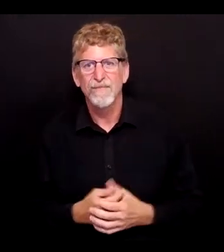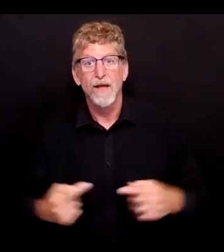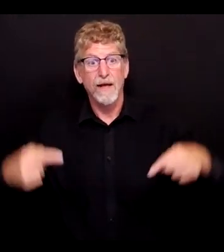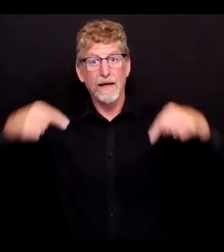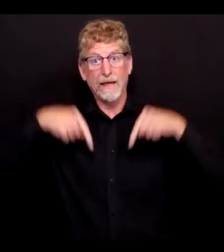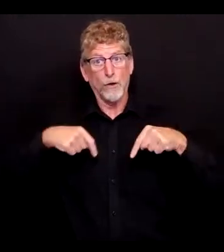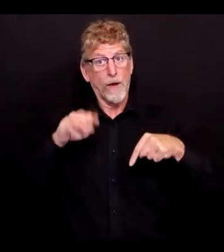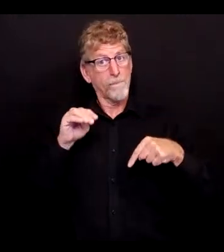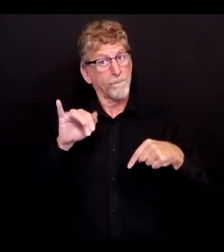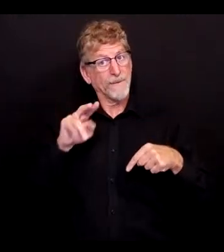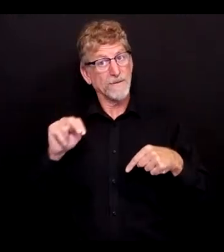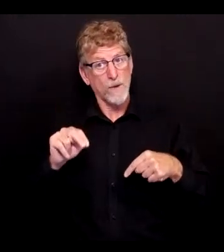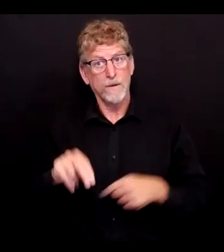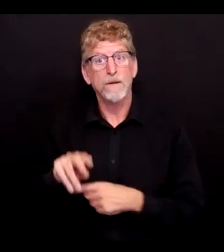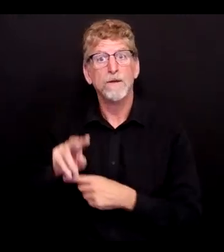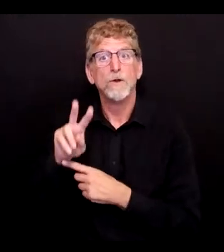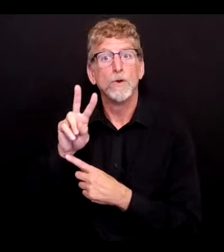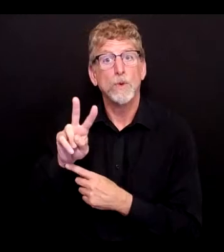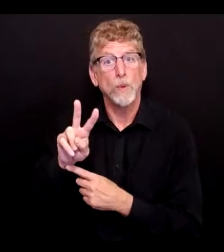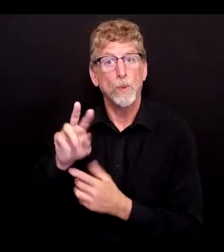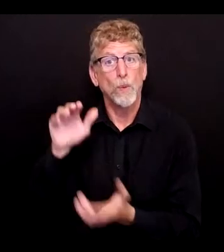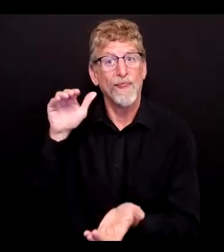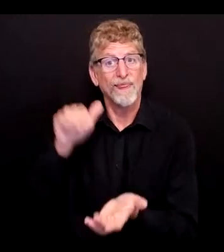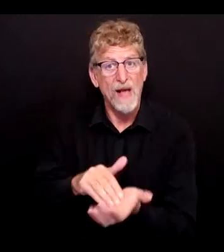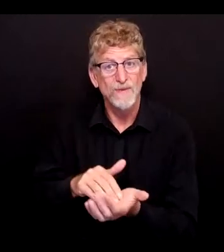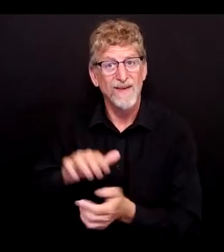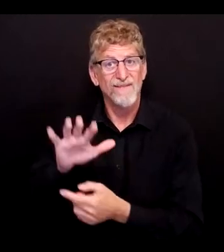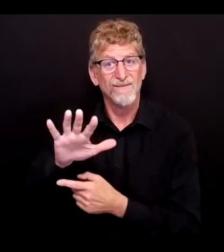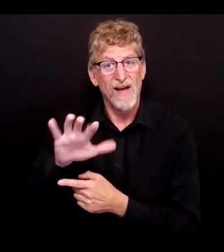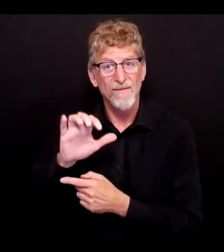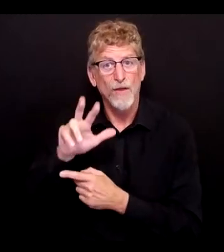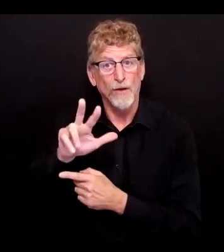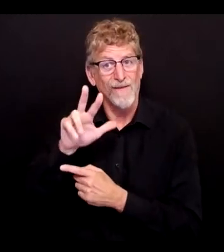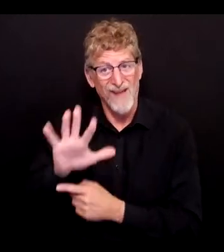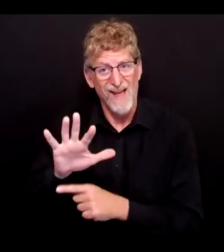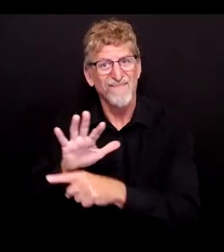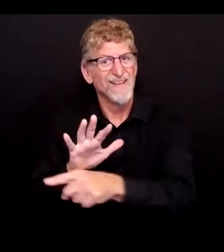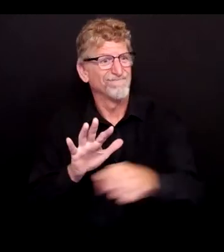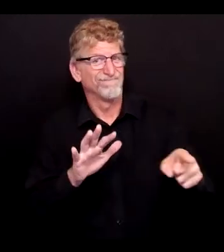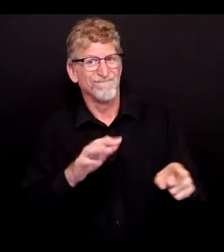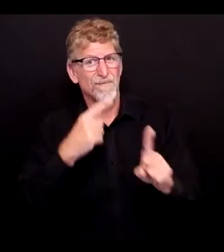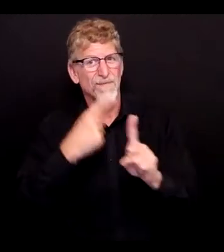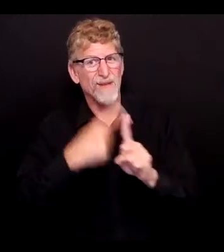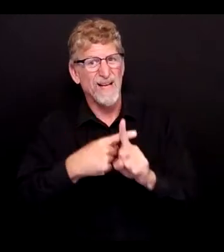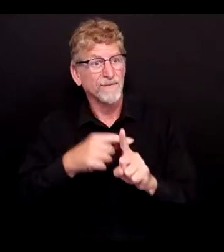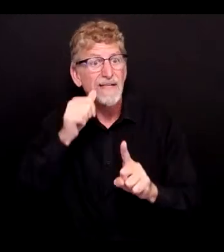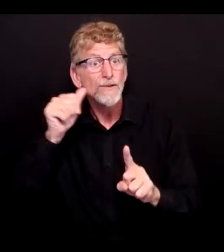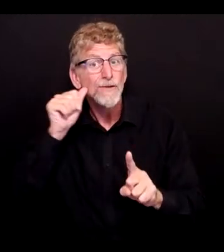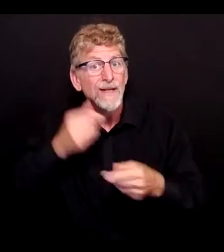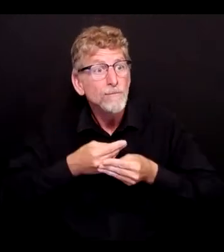2,535 positive test results yesterday that came on a volume of